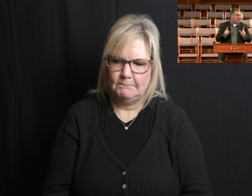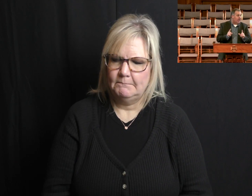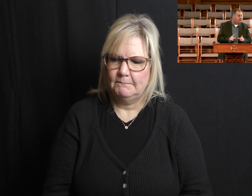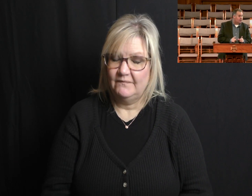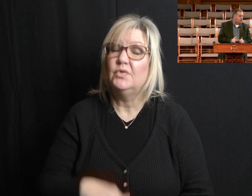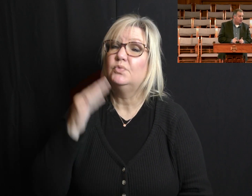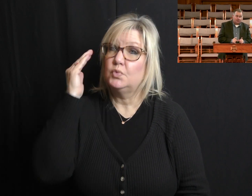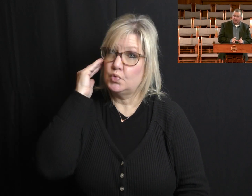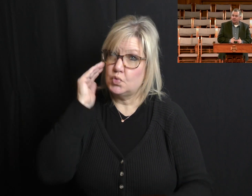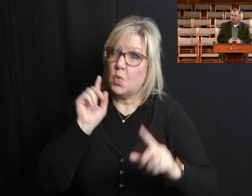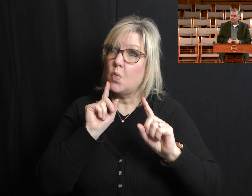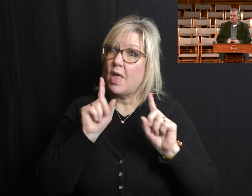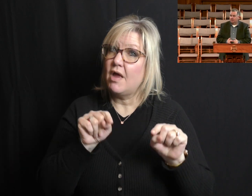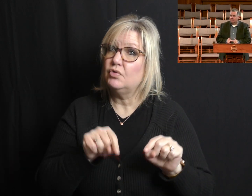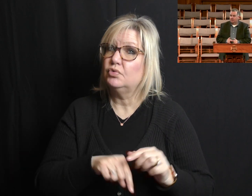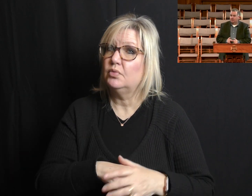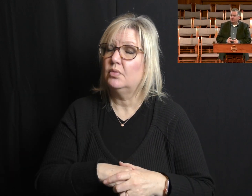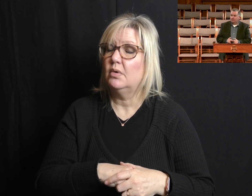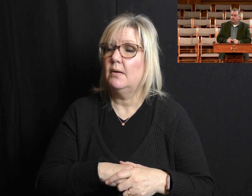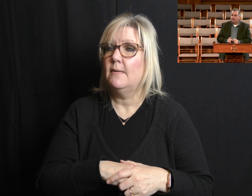You know the answer, don't you?